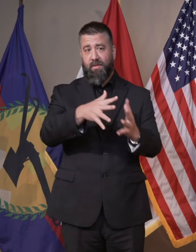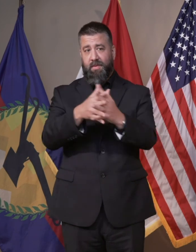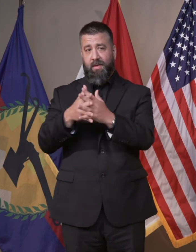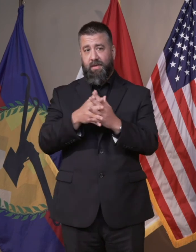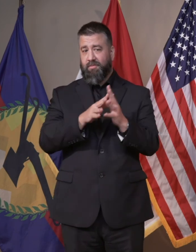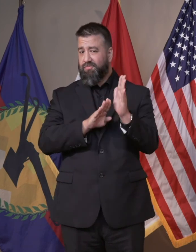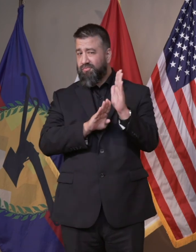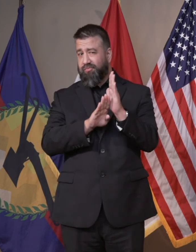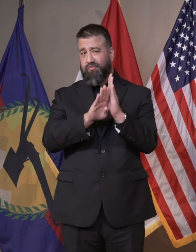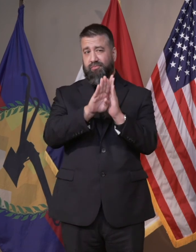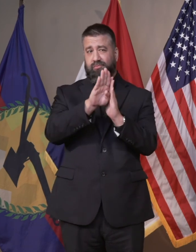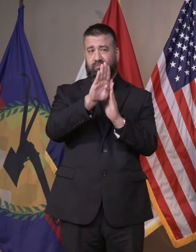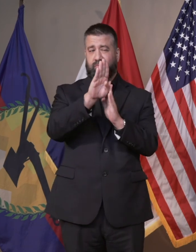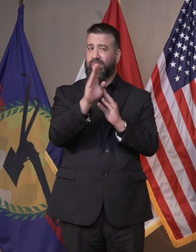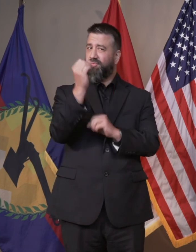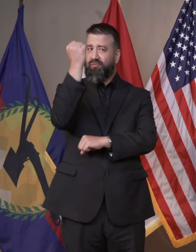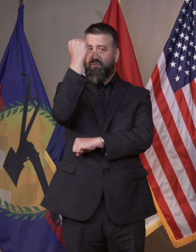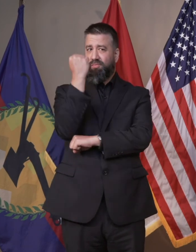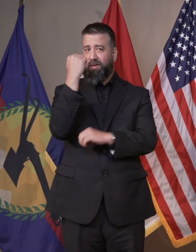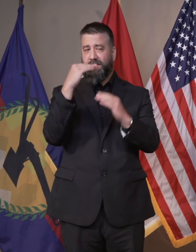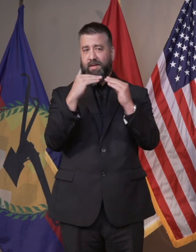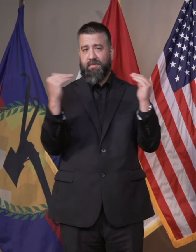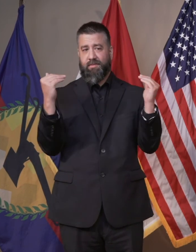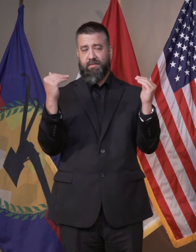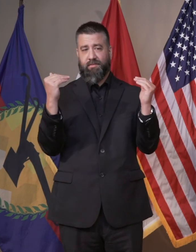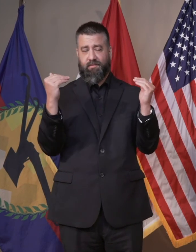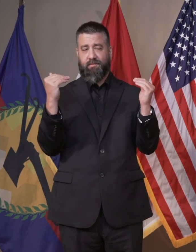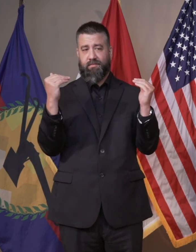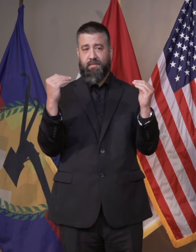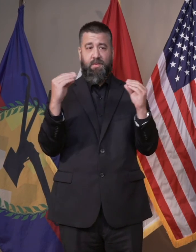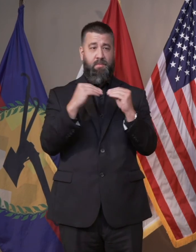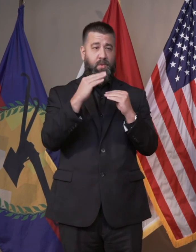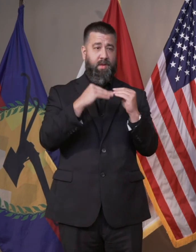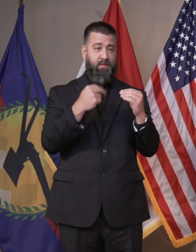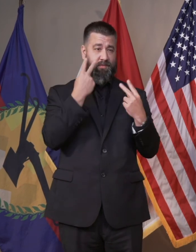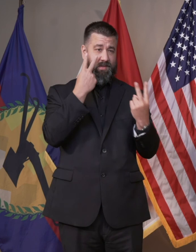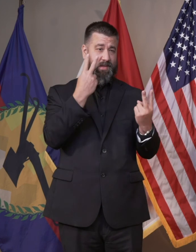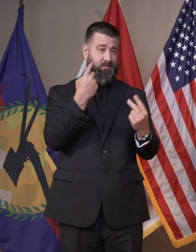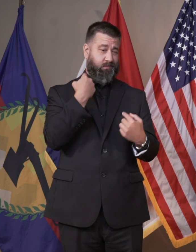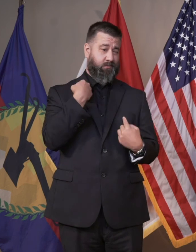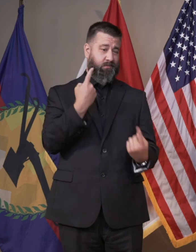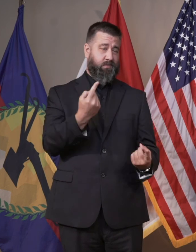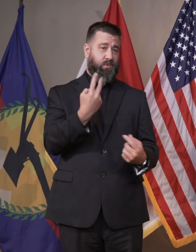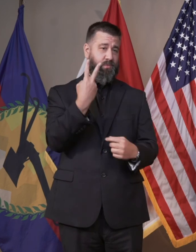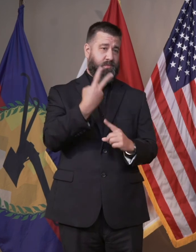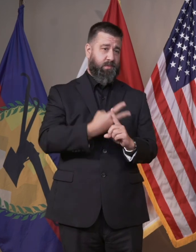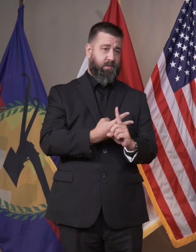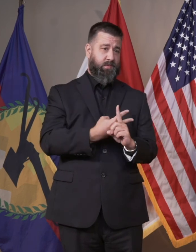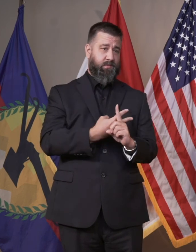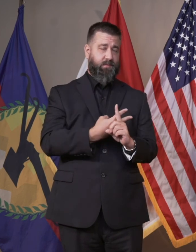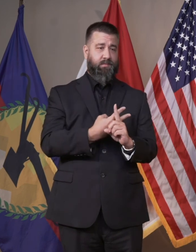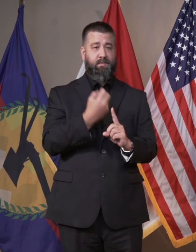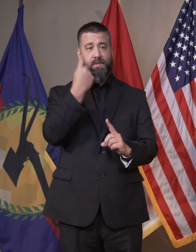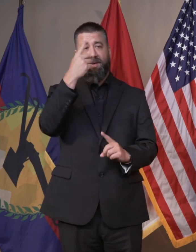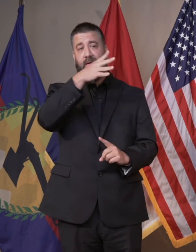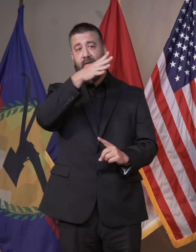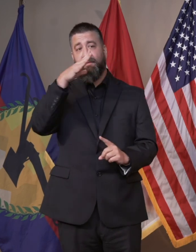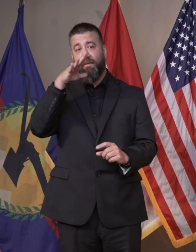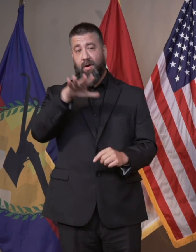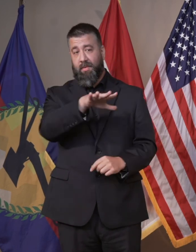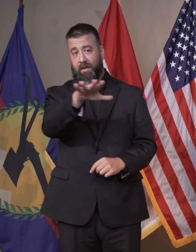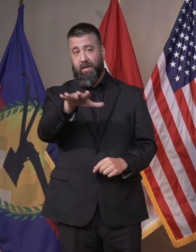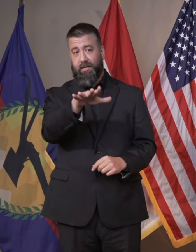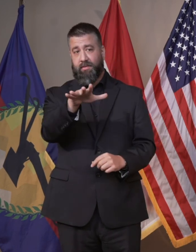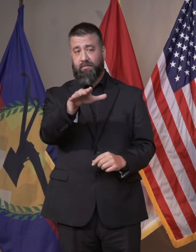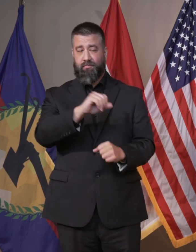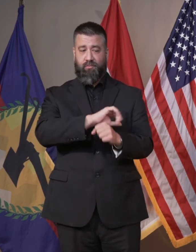levels, higher than they've been in the past 2 months. We're seeing our rural areas the hardest hit. Unfortunately,